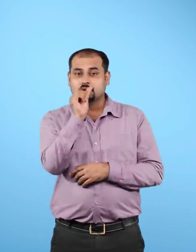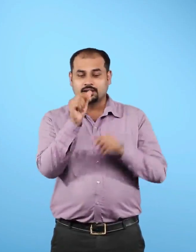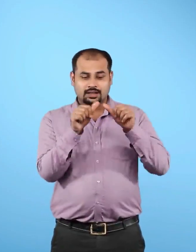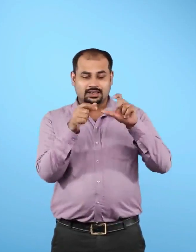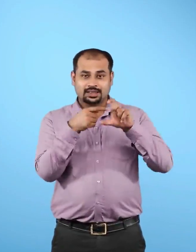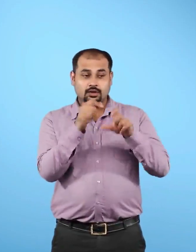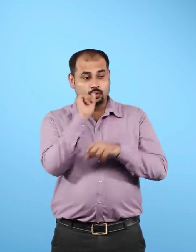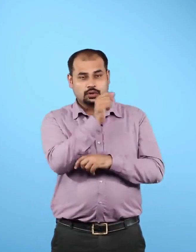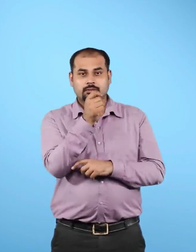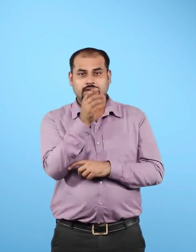Dirham.